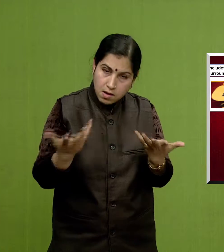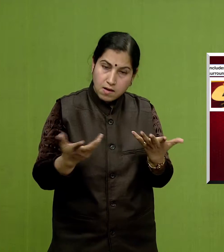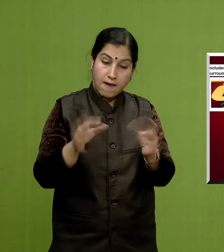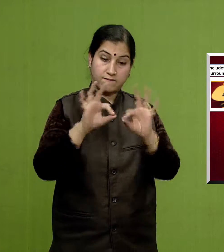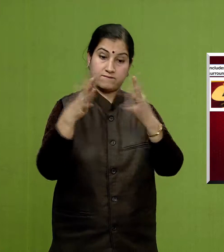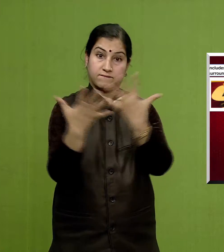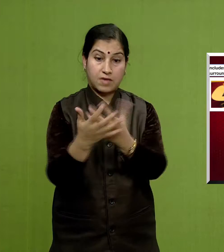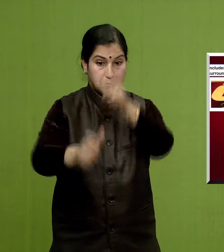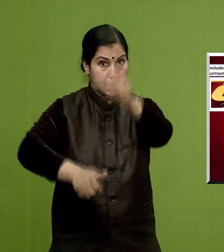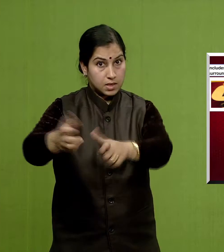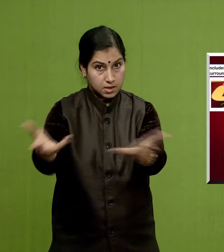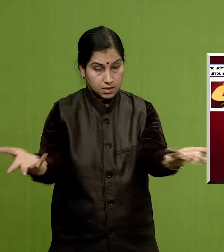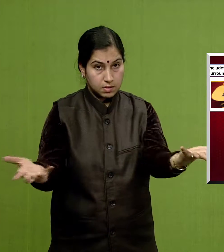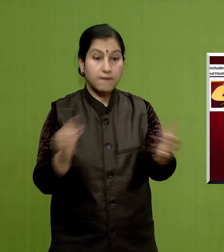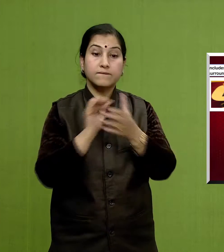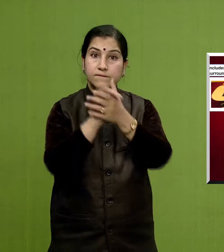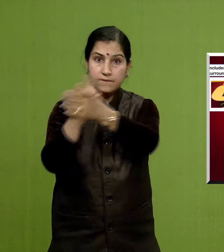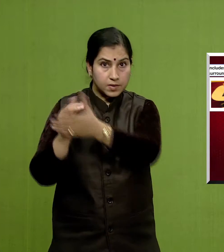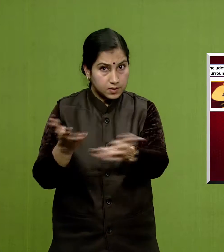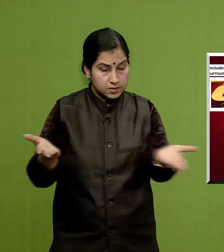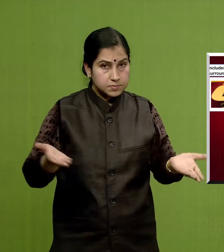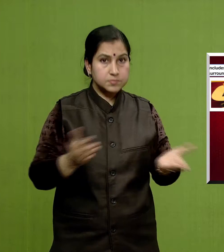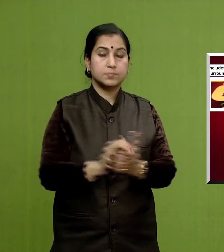family, friends, school,